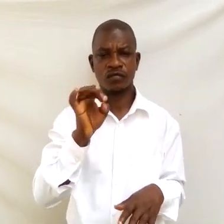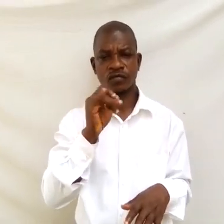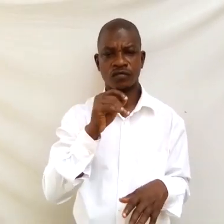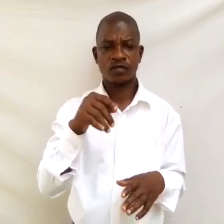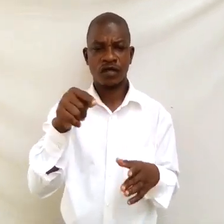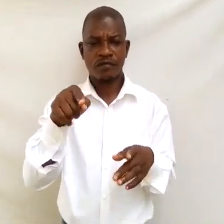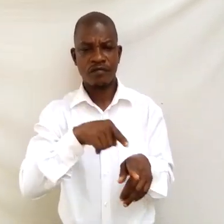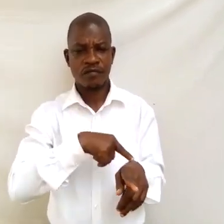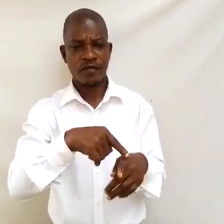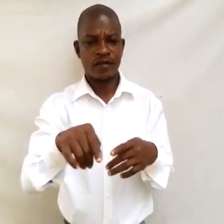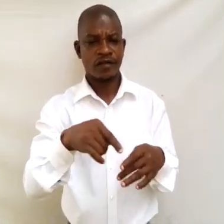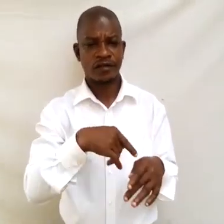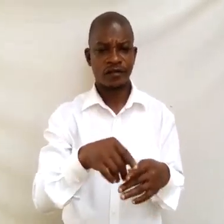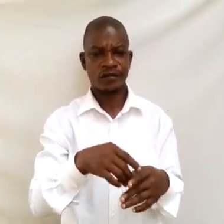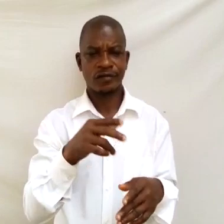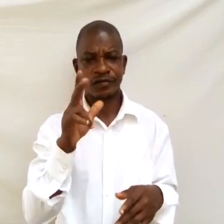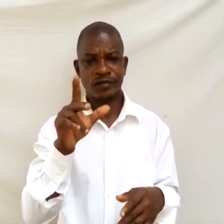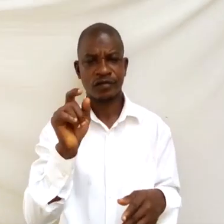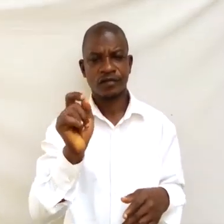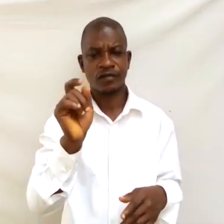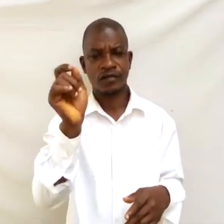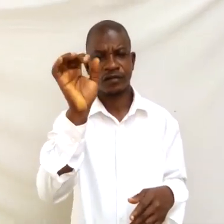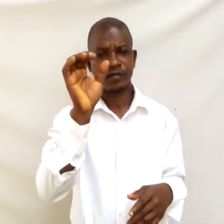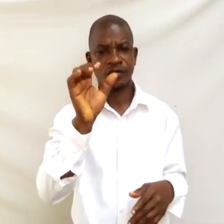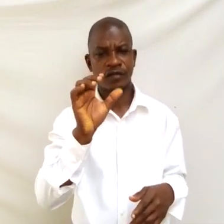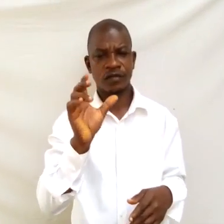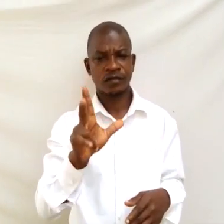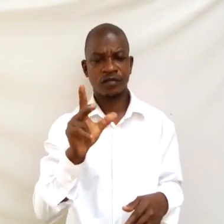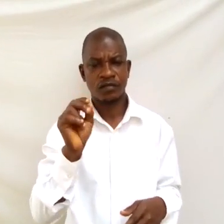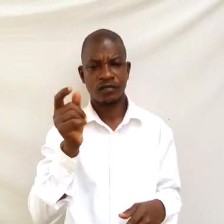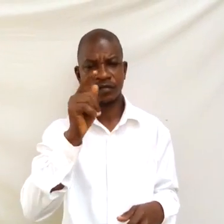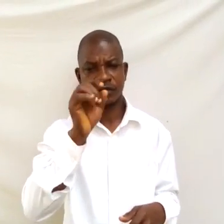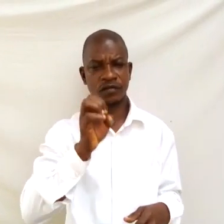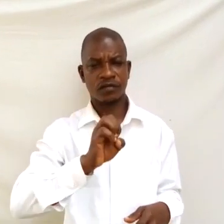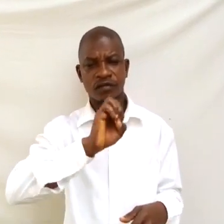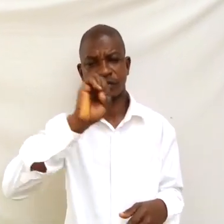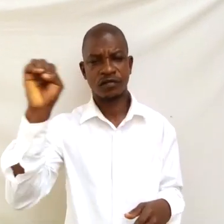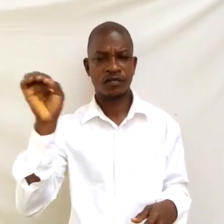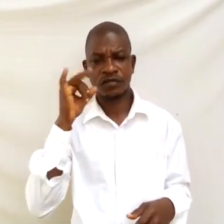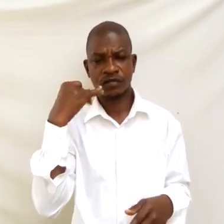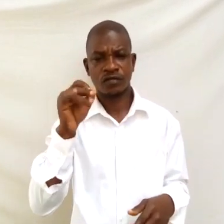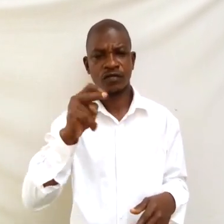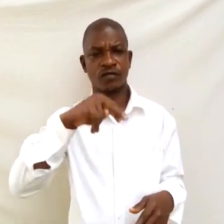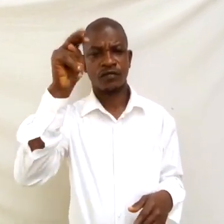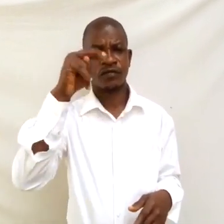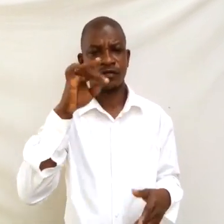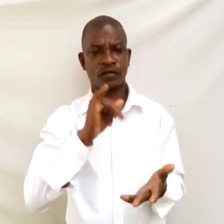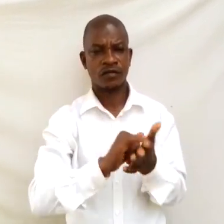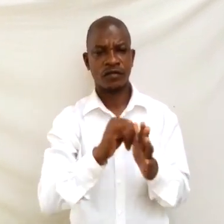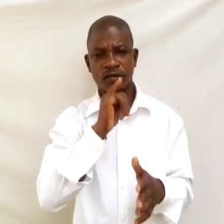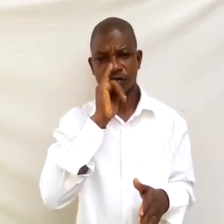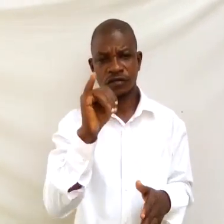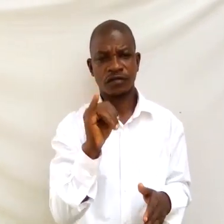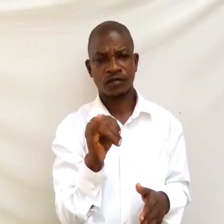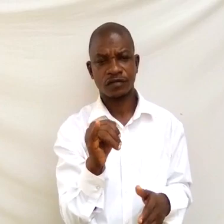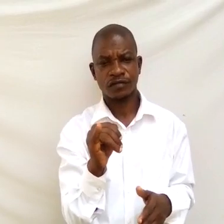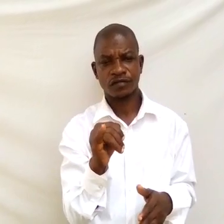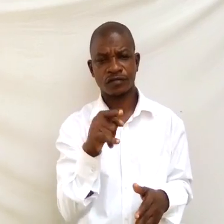measure 30 degrees east of north. That is, you start from